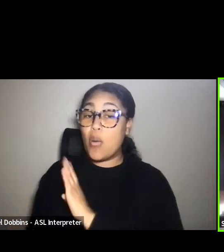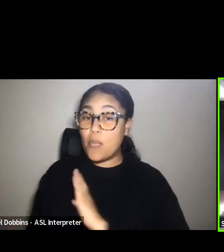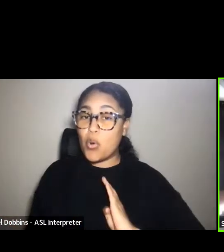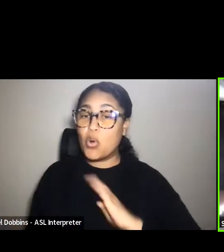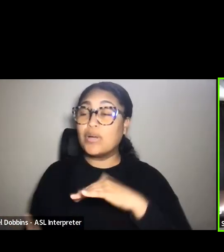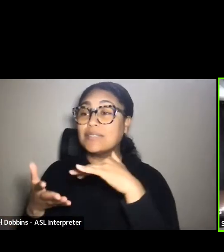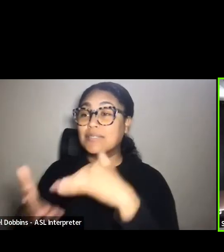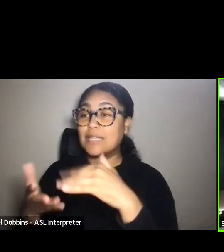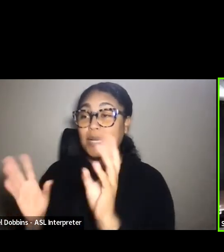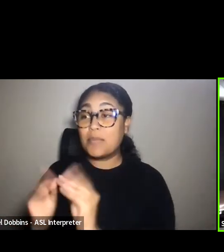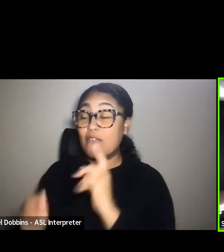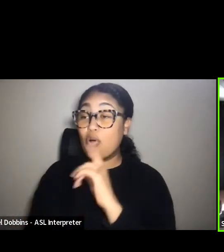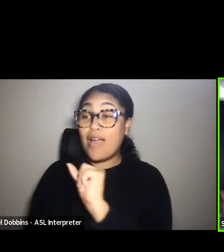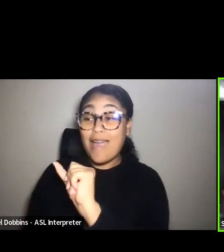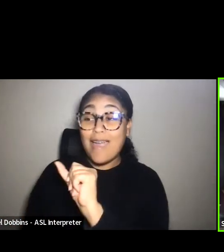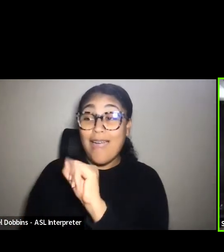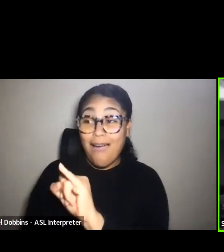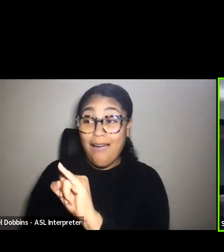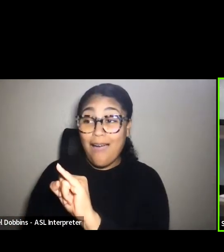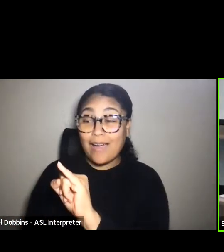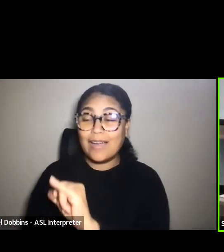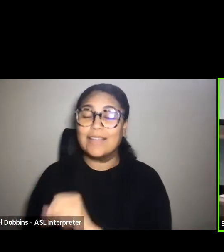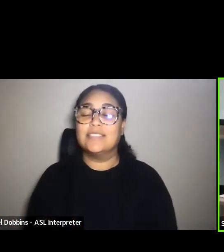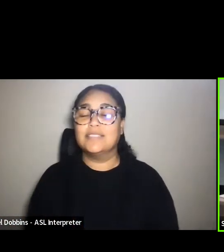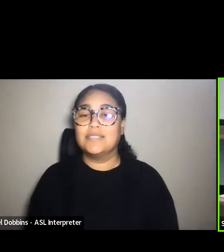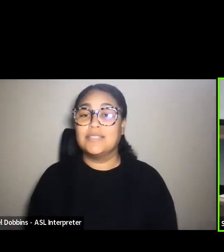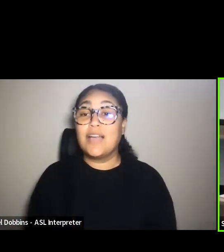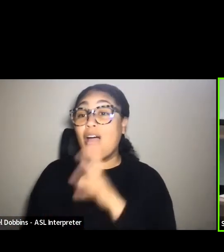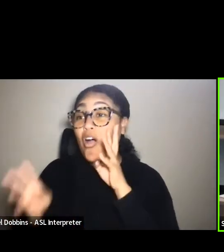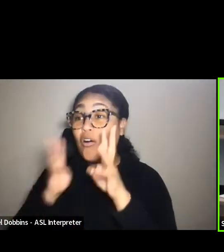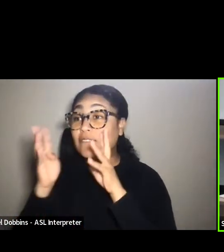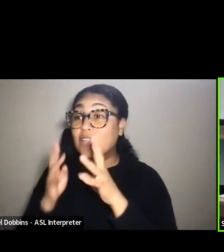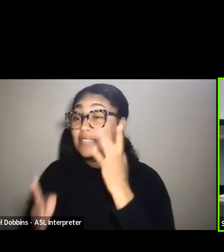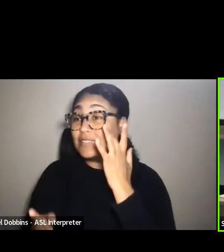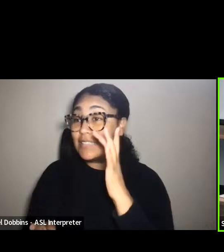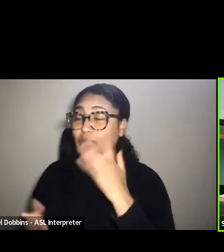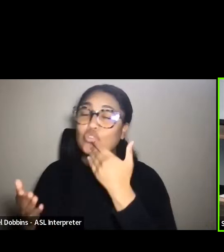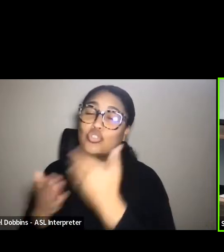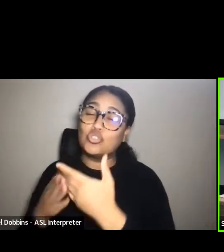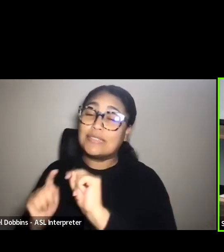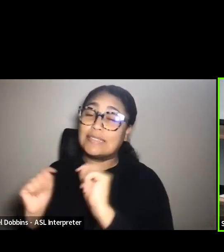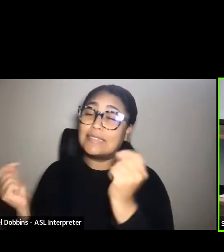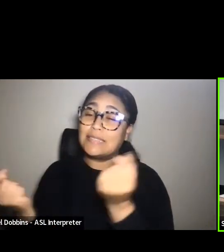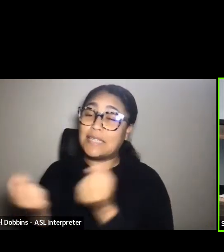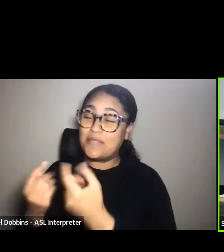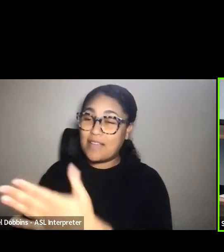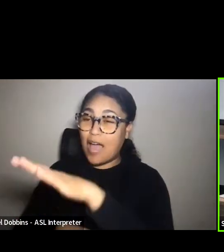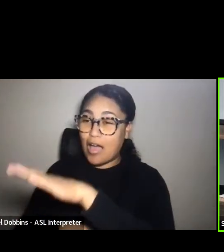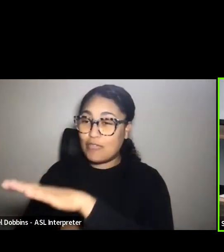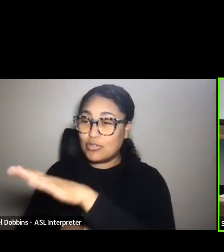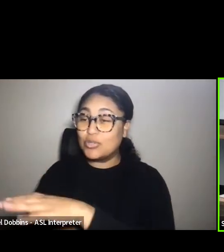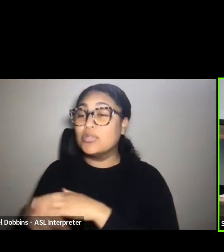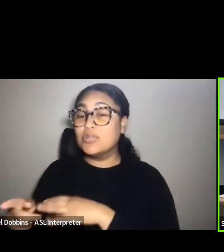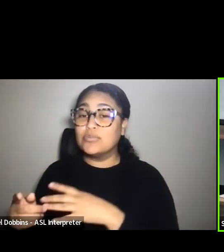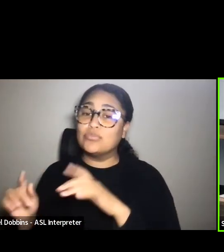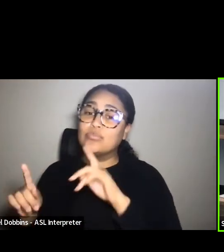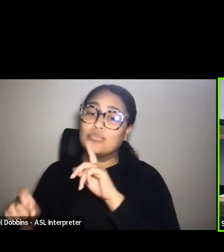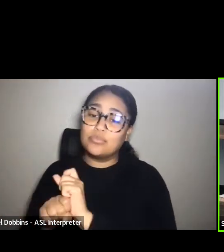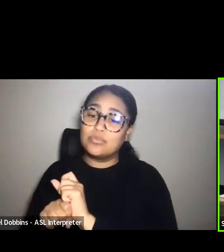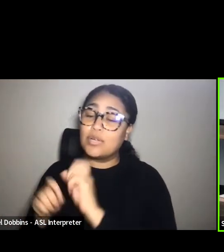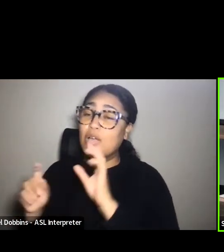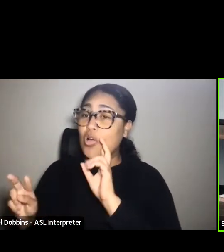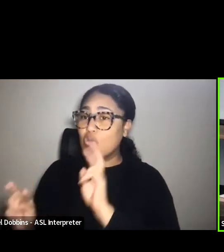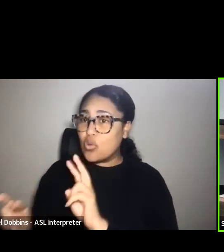session on artificial intelligence. We have a great team that will be presenting this afternoon. Really looking